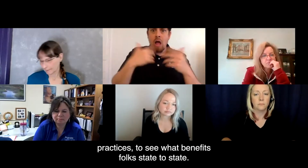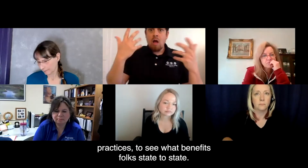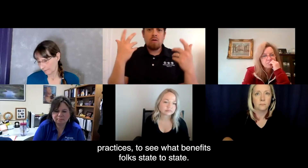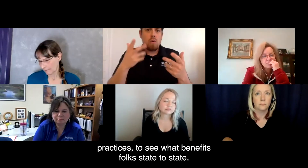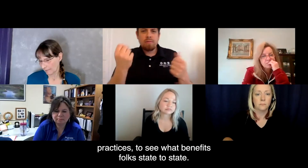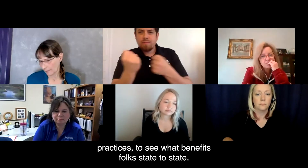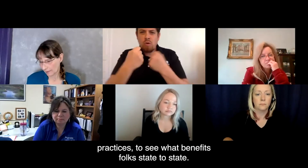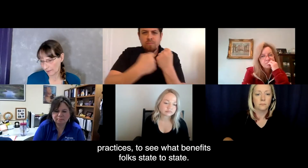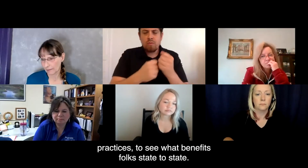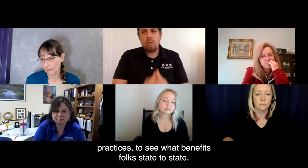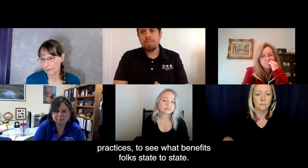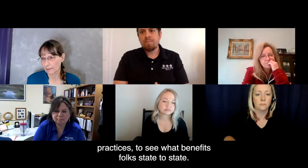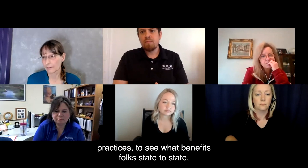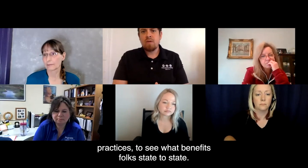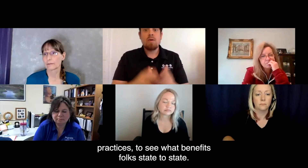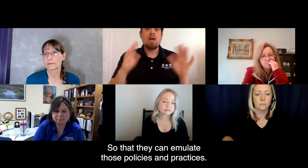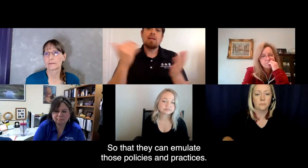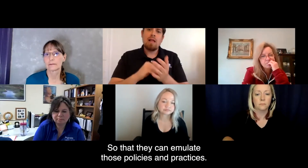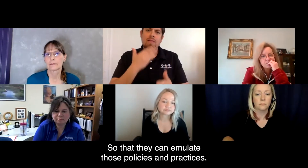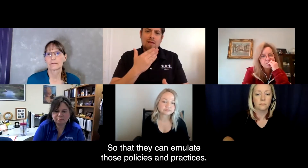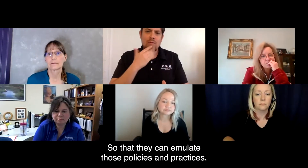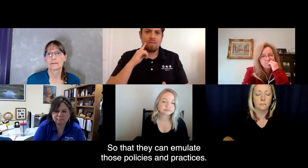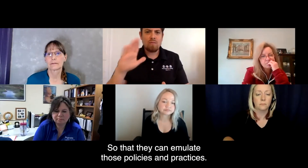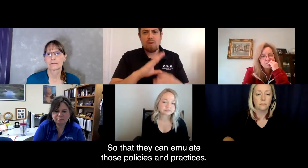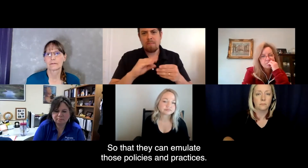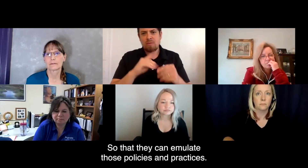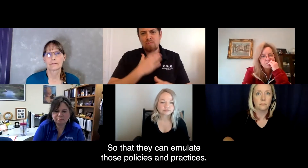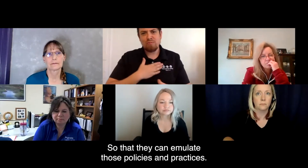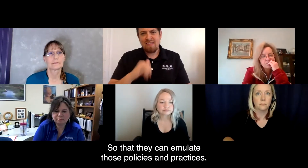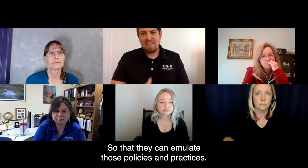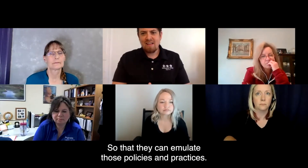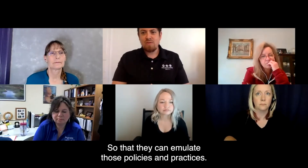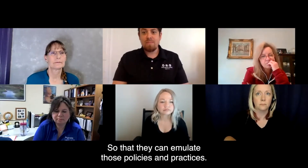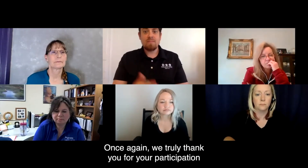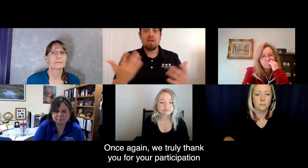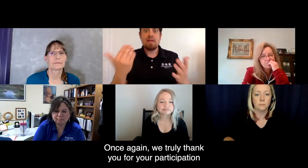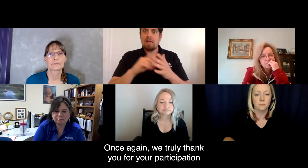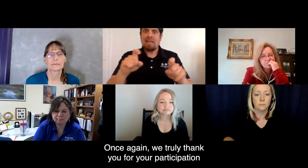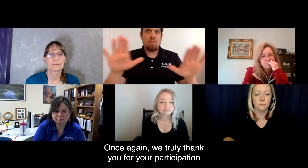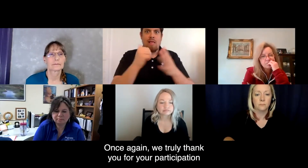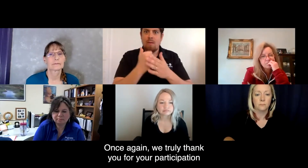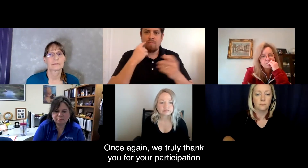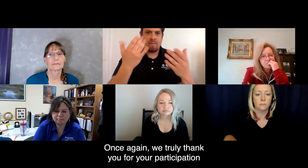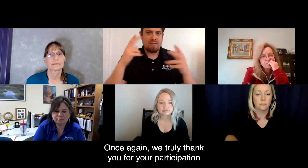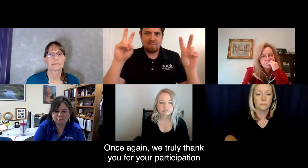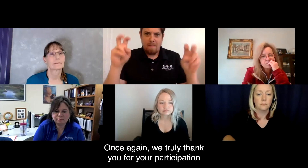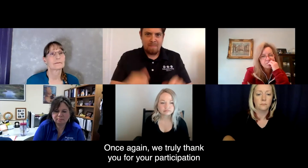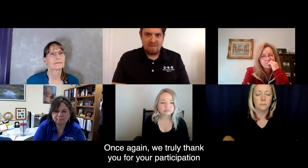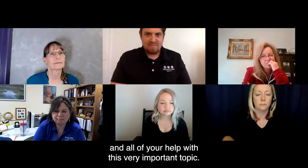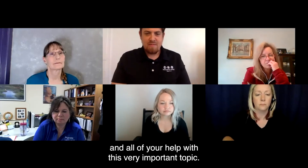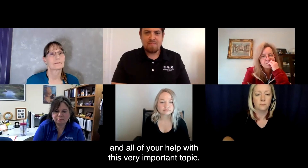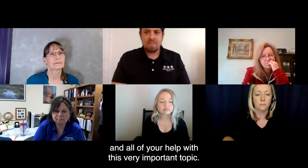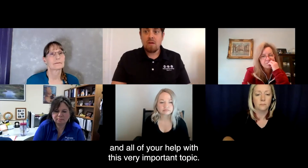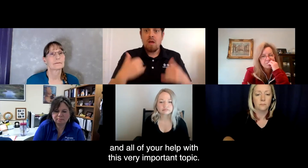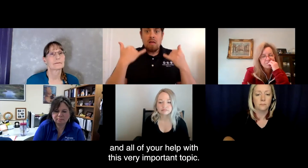benefits folks states to state so that they can emulate those policies and practices. Once again, we truly thank you for your participation